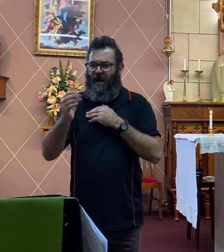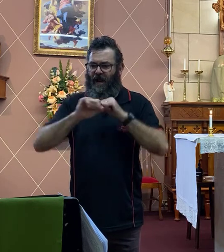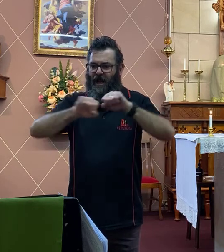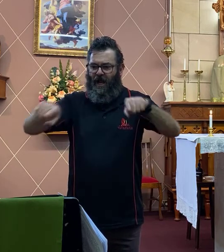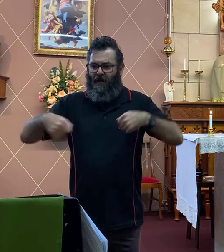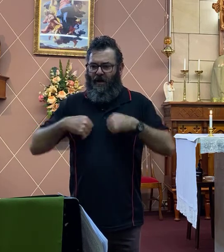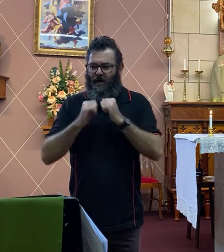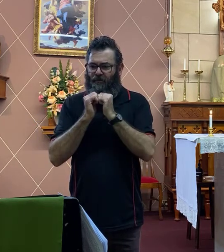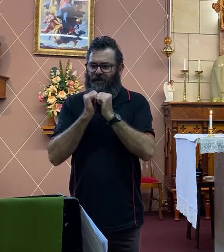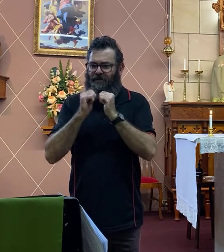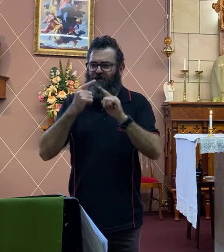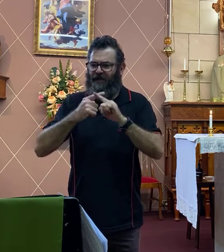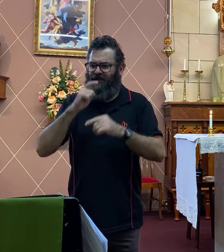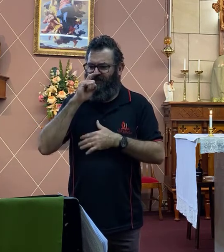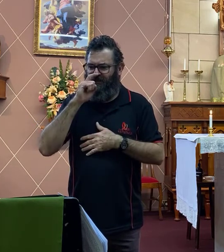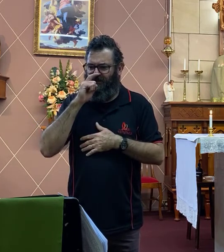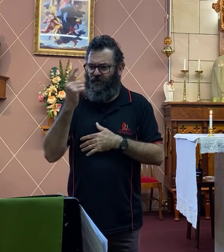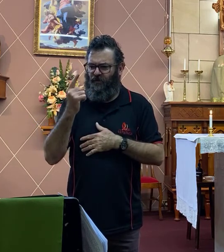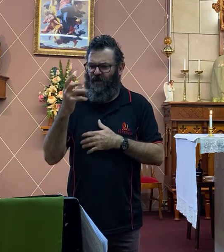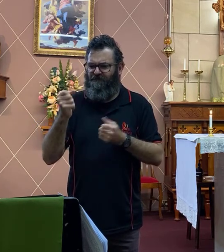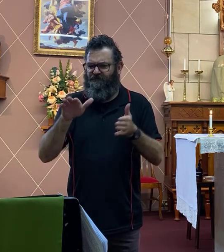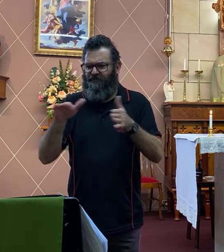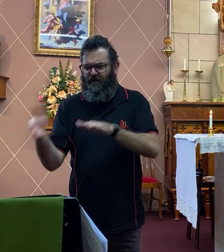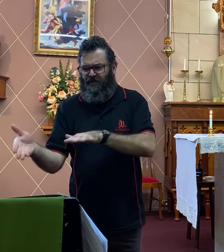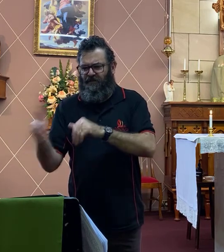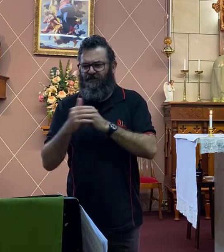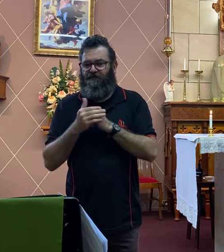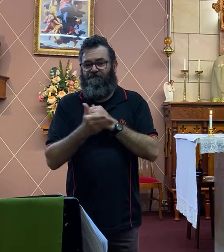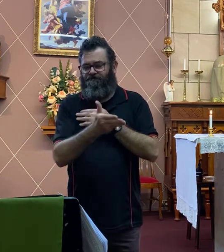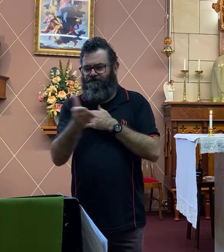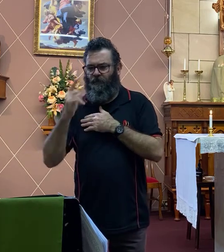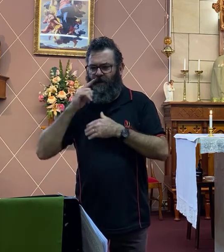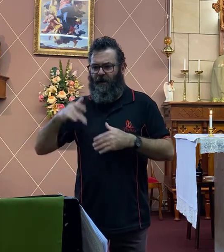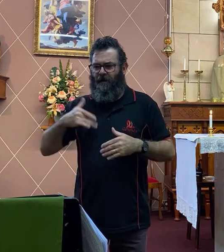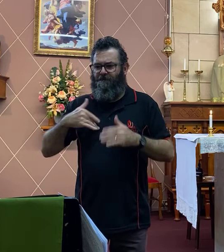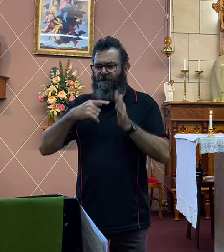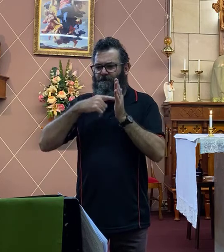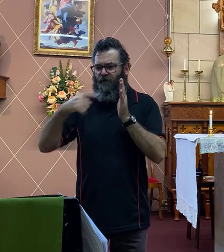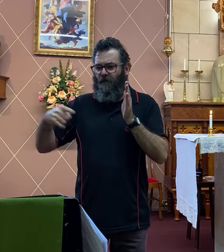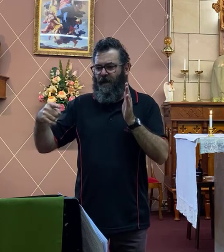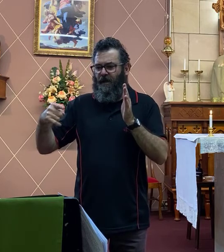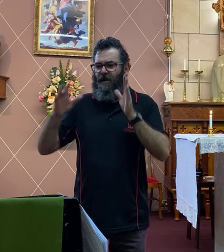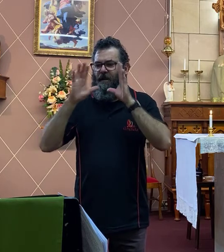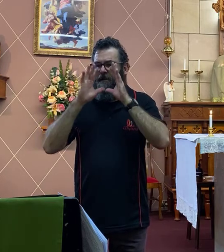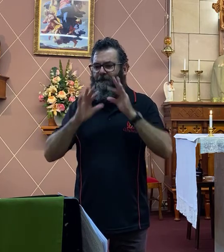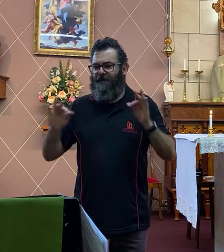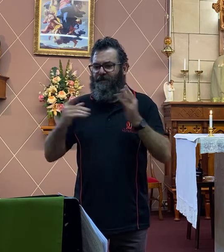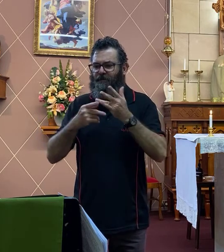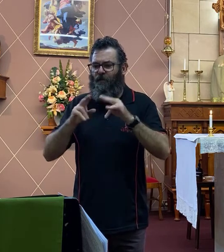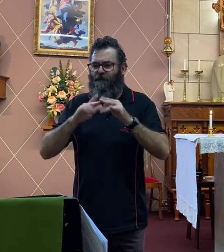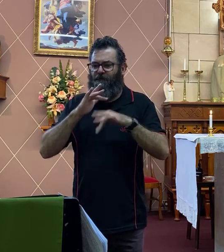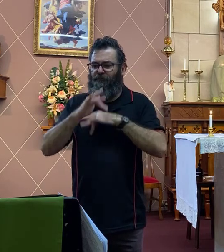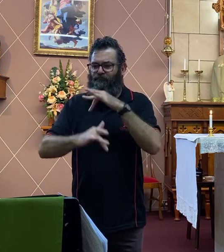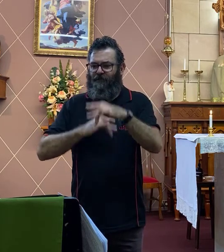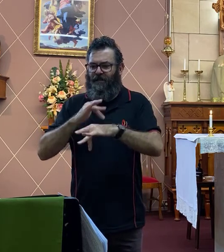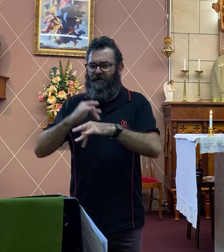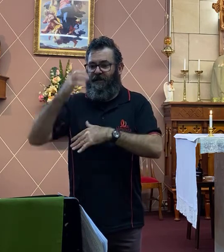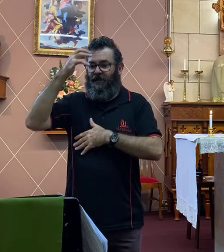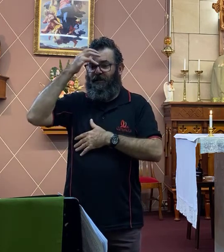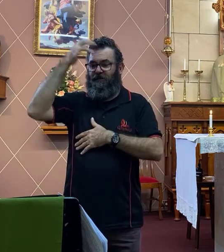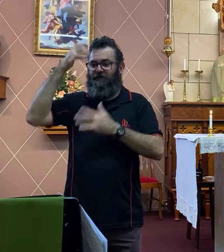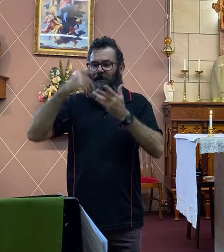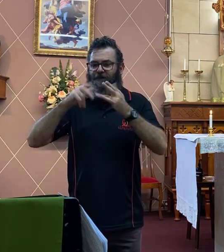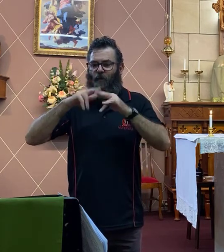We pray for our brothers and sisters who have died, and that they will live forever in the peace